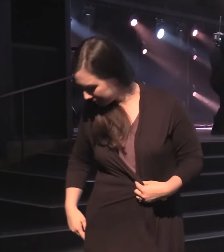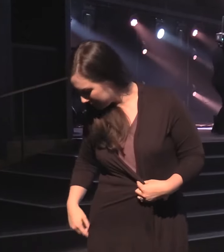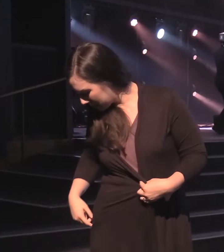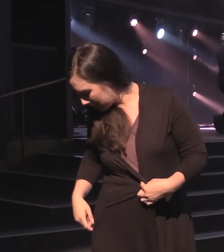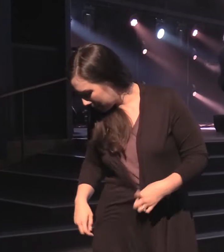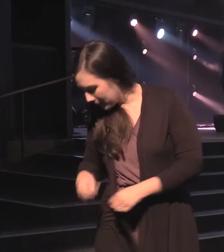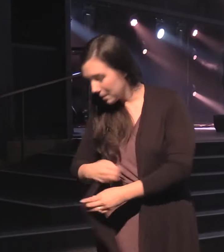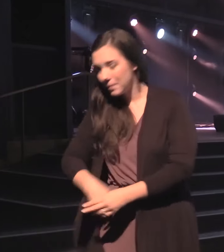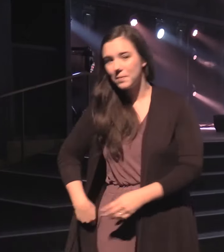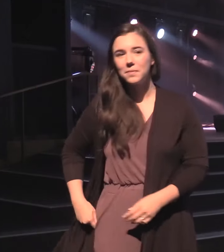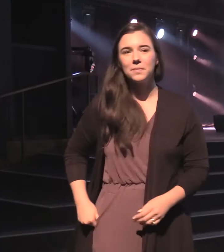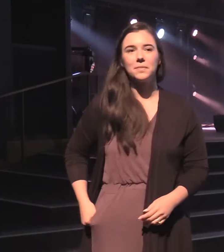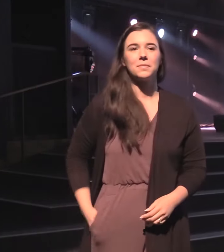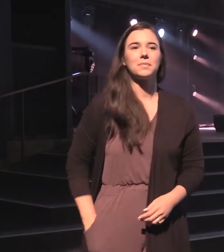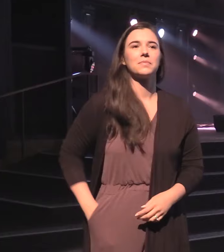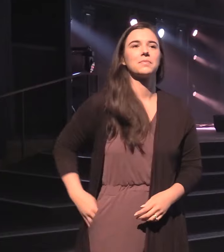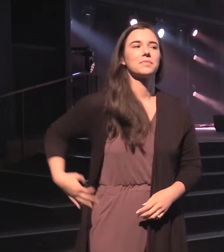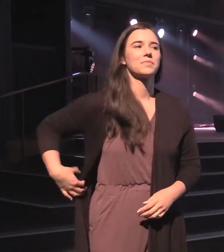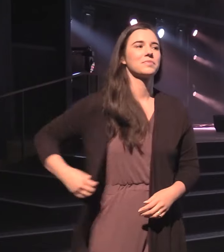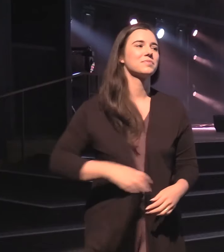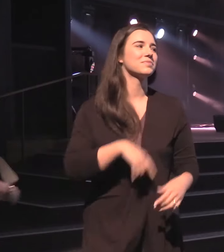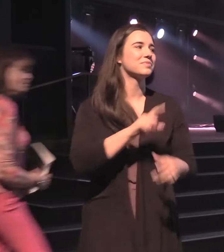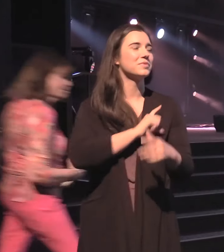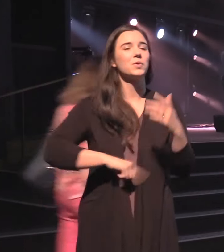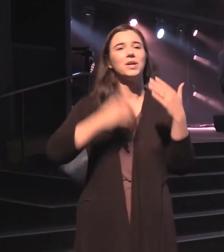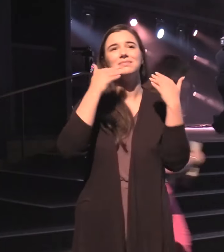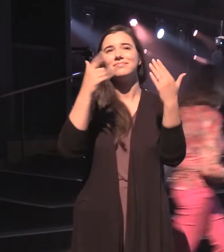God, we thank you for your faithfulness today.